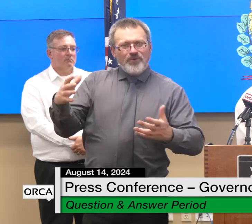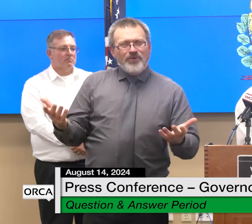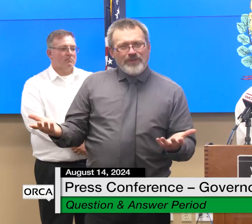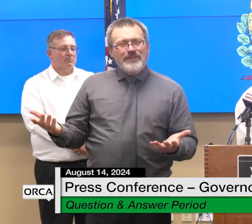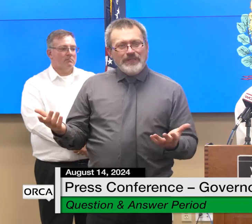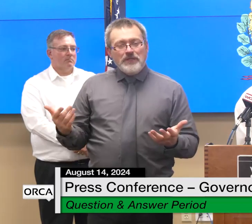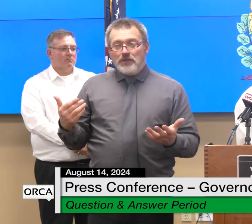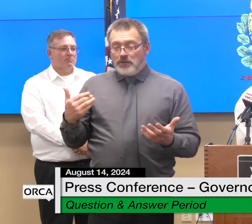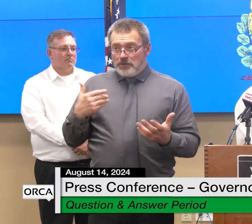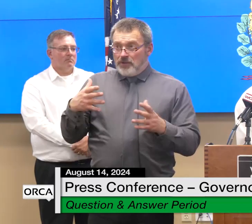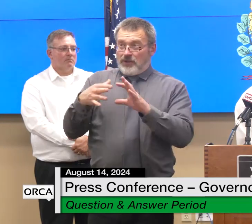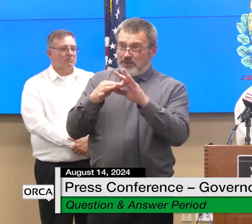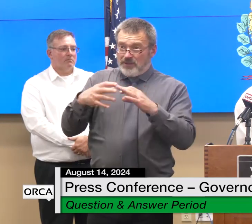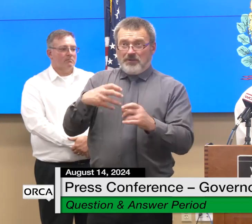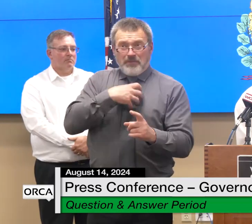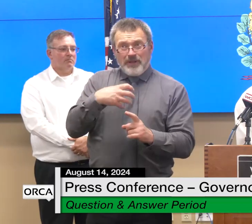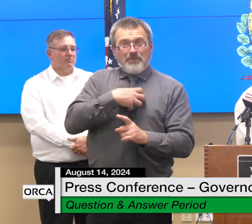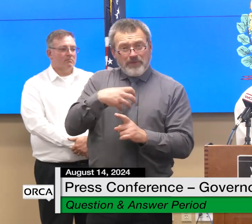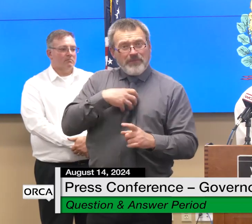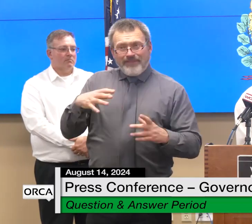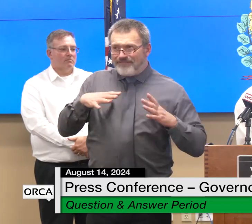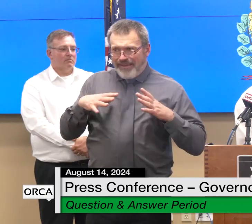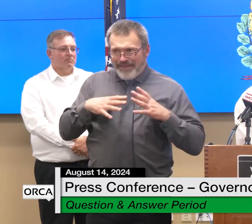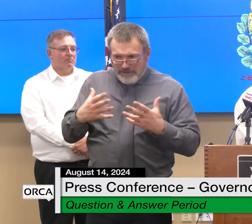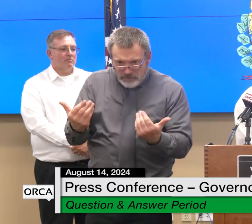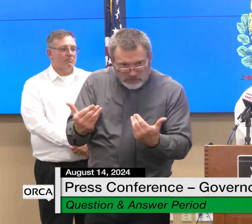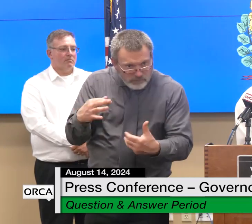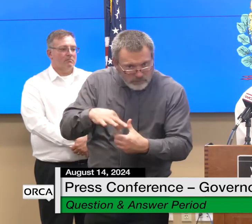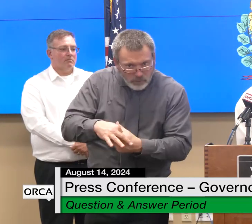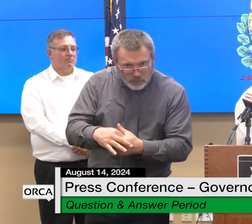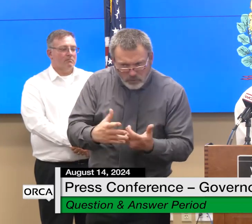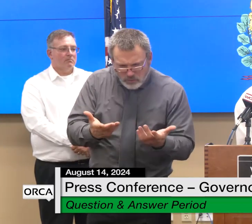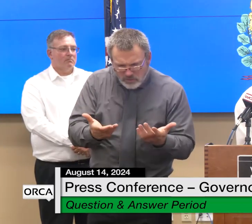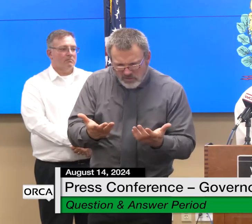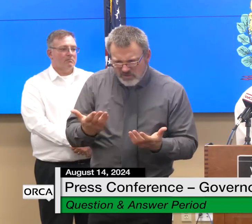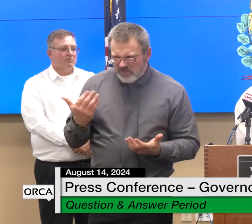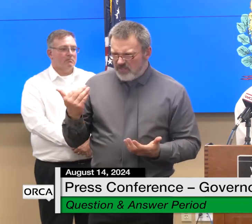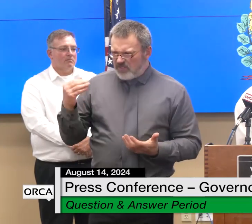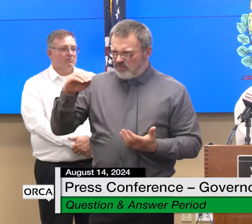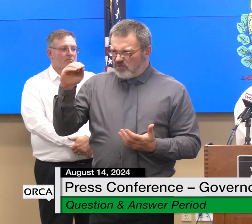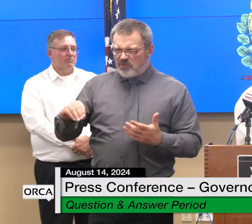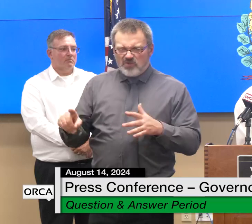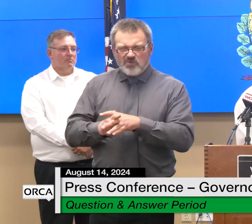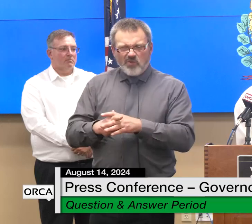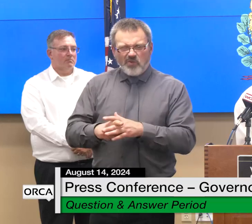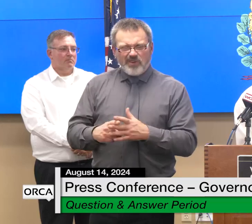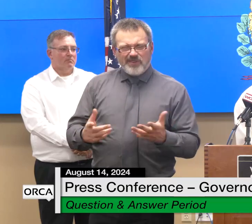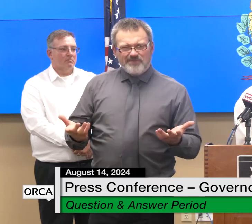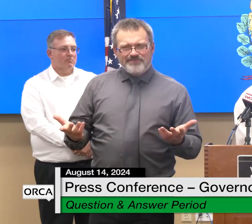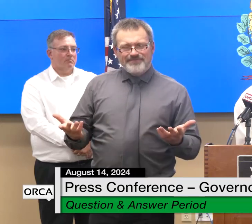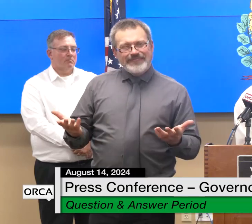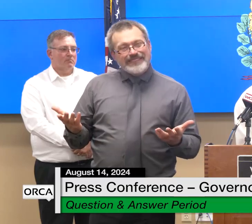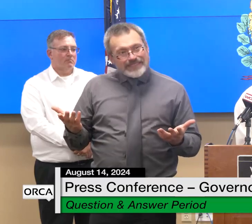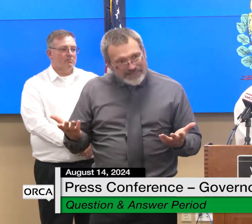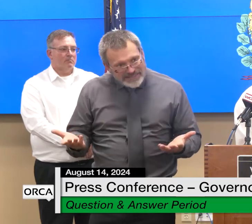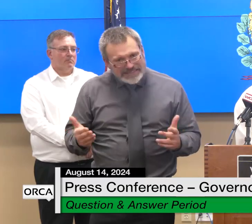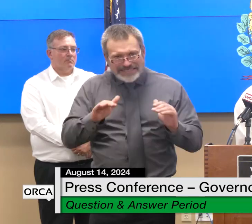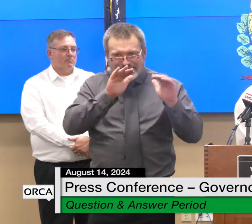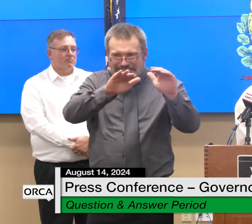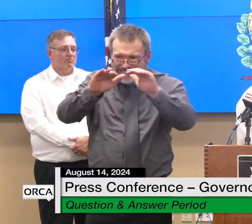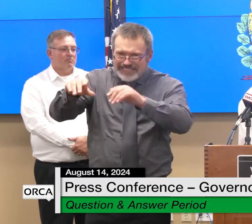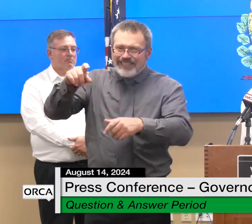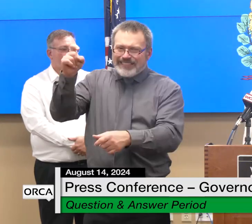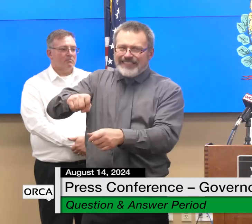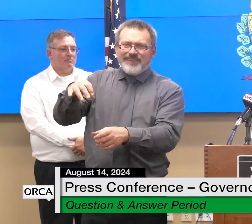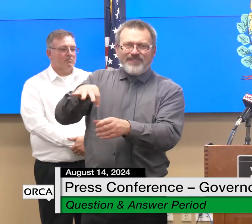in our state, and we need people to vote to change it